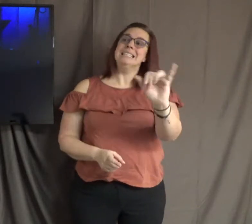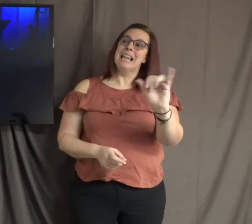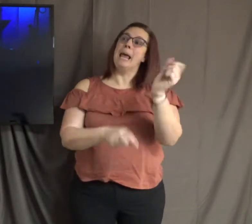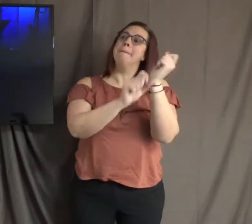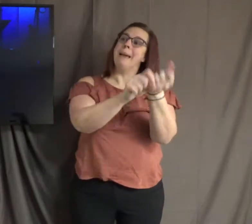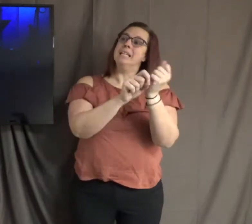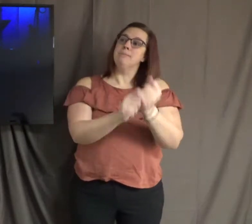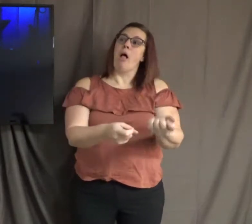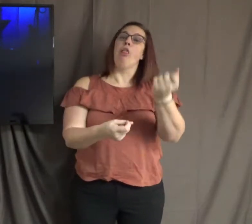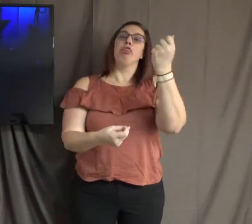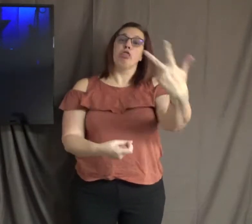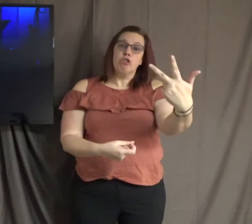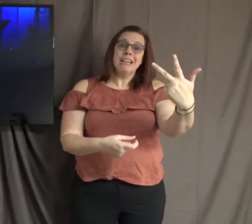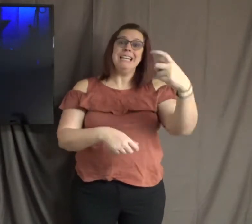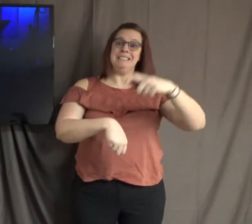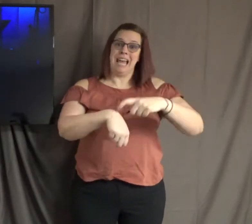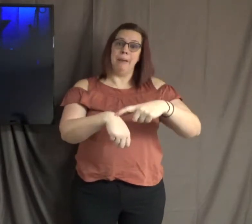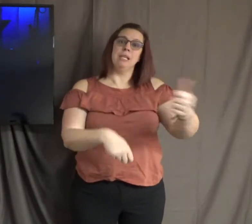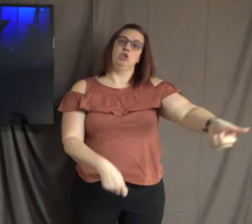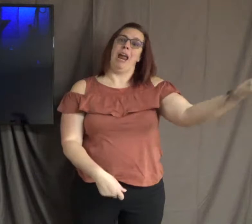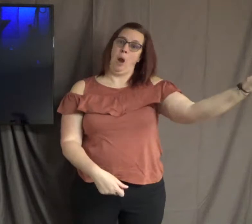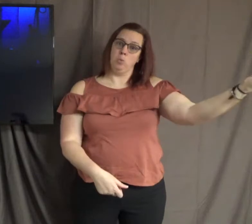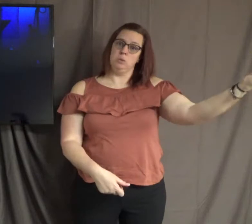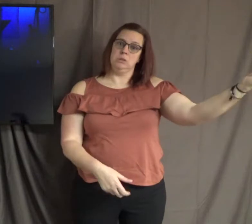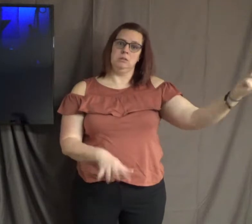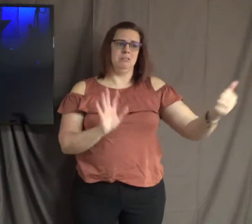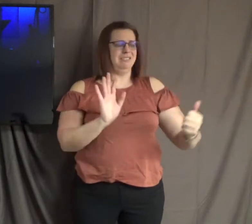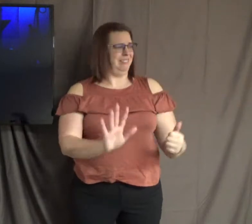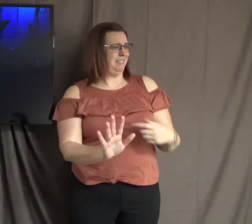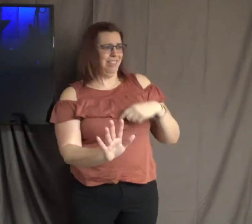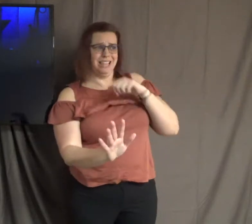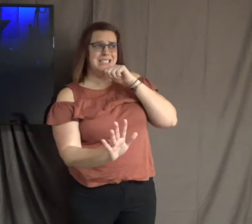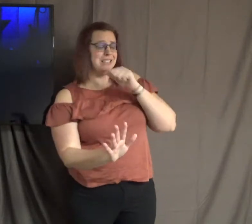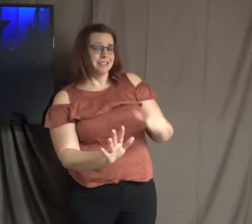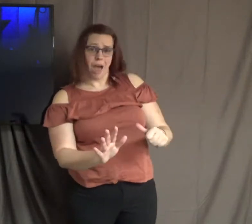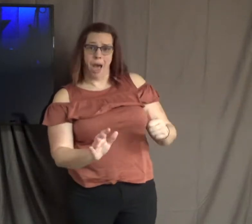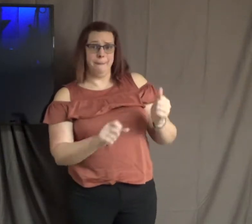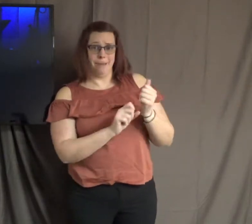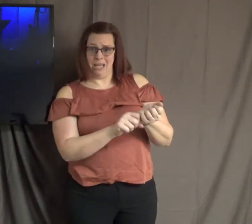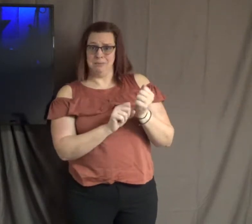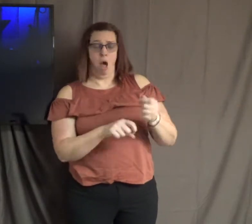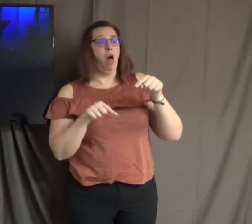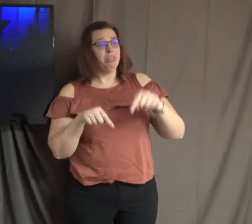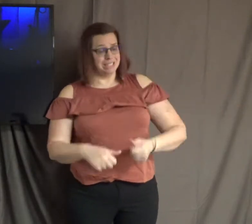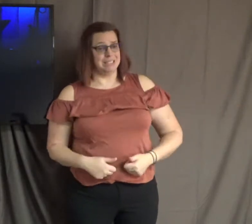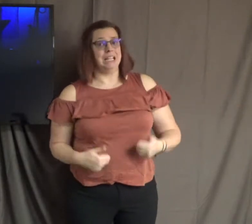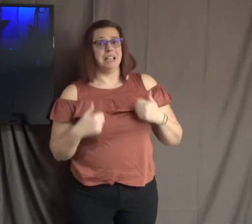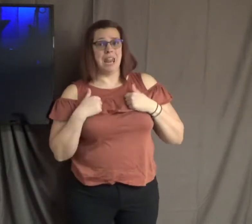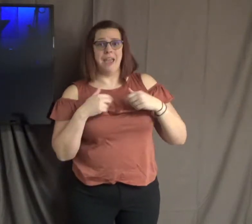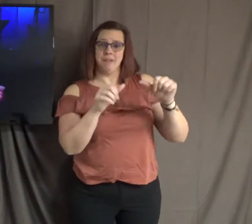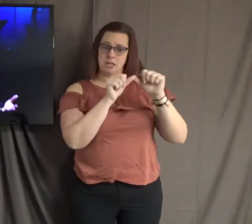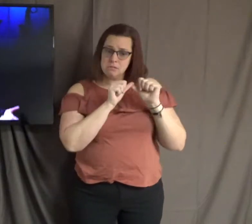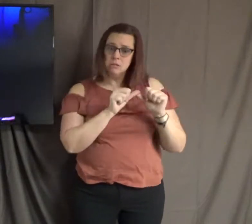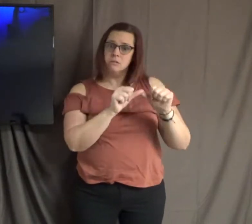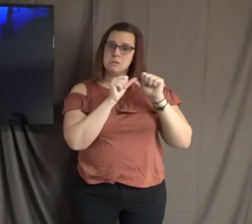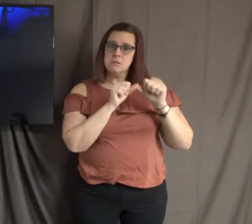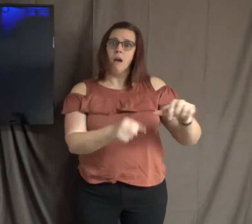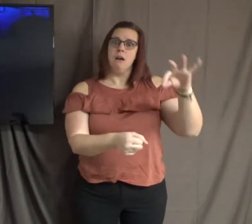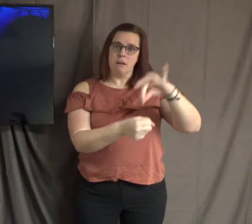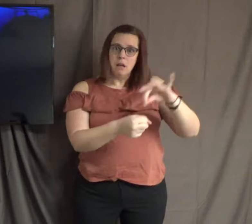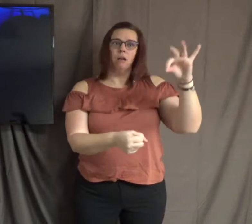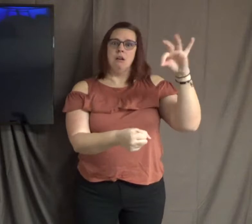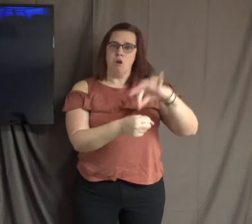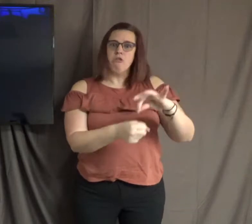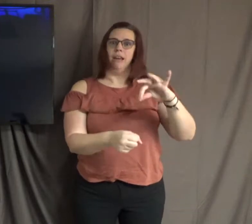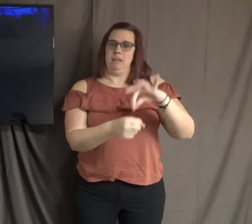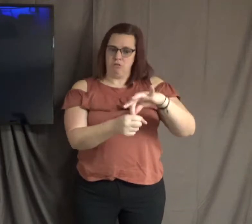out." And Jim replied, "This isn't baseball. This is life." And he kept working at it until in